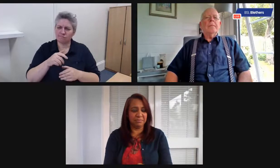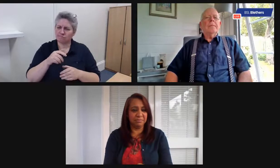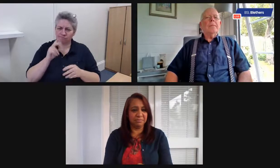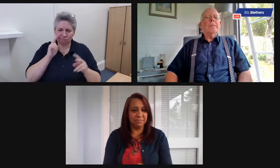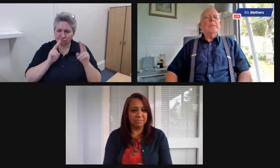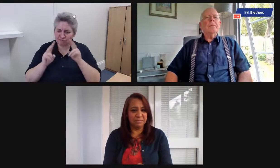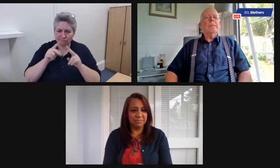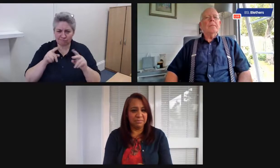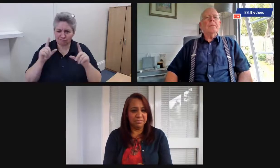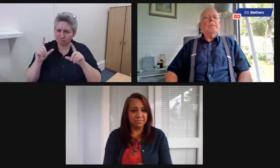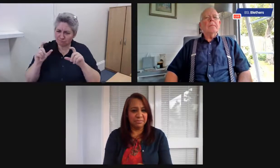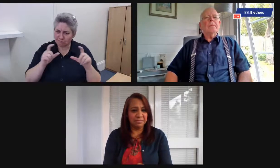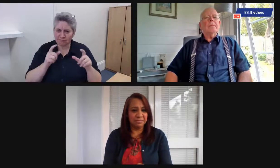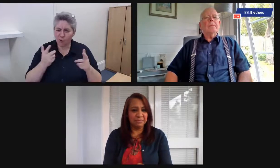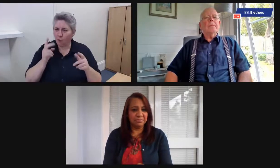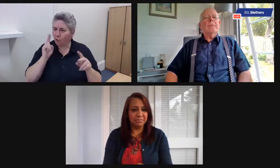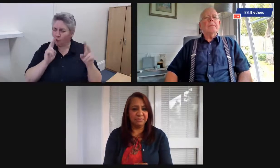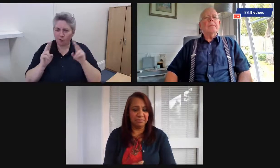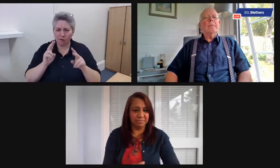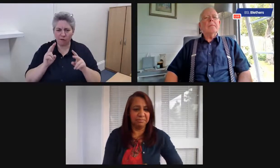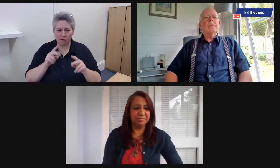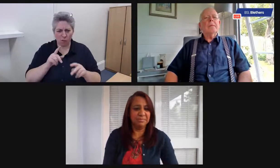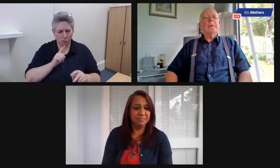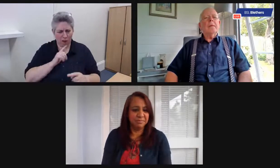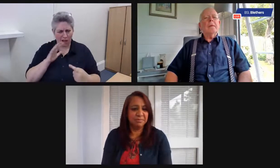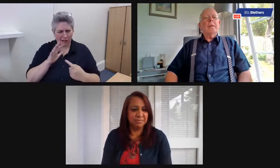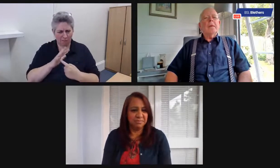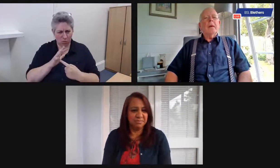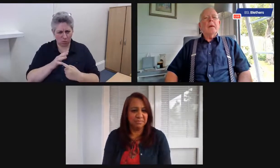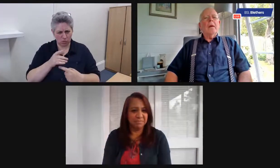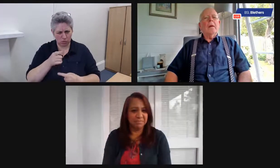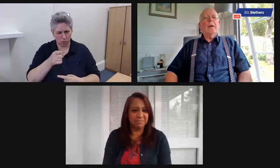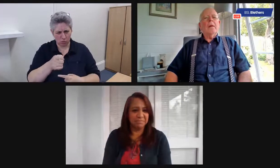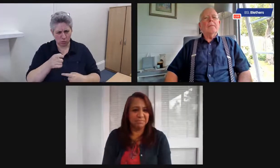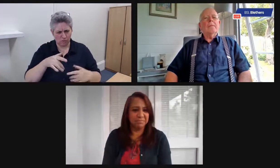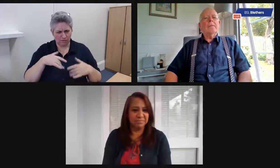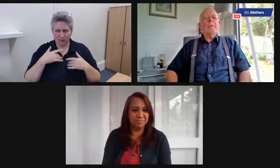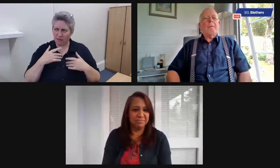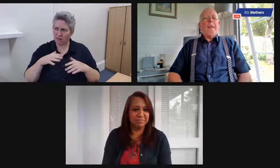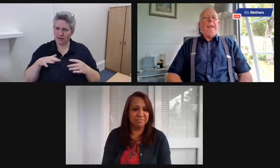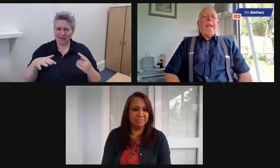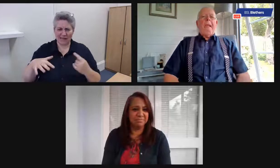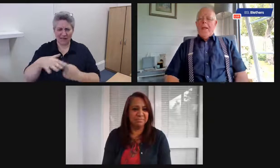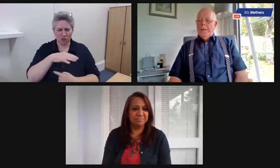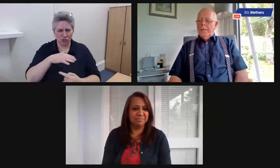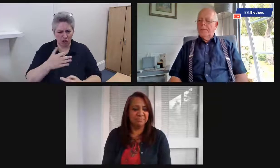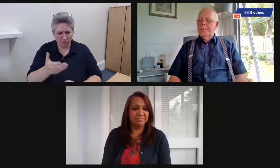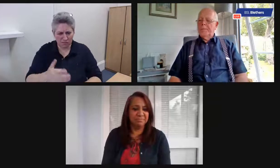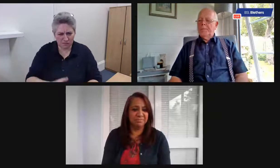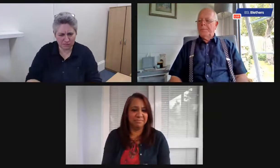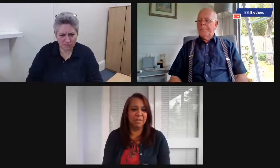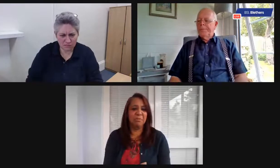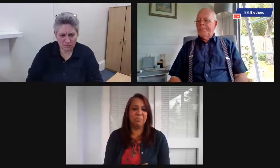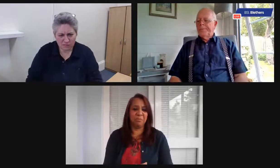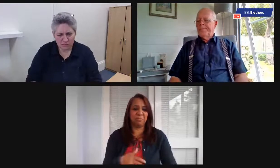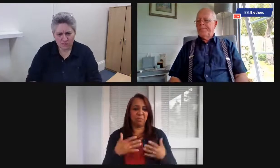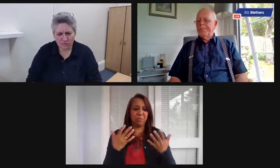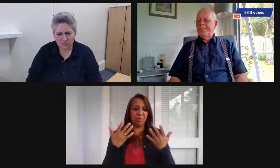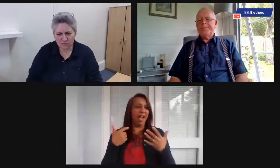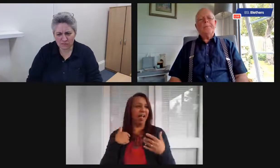that. Manji, when you're walking about and having a look at everything around you, how do you feel being